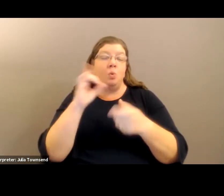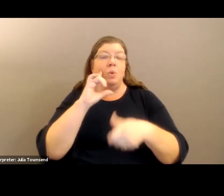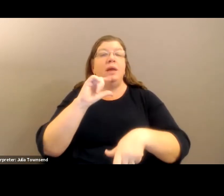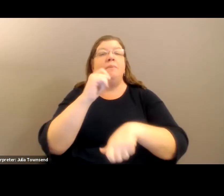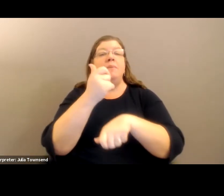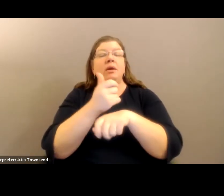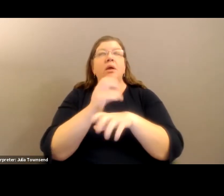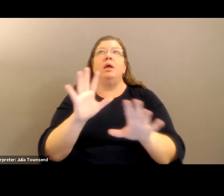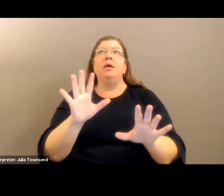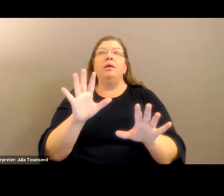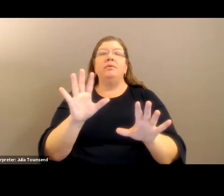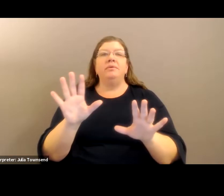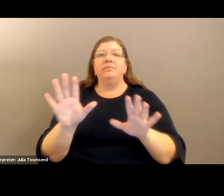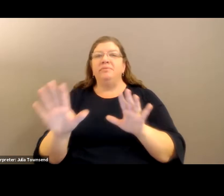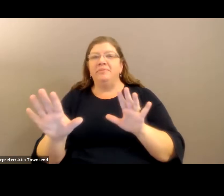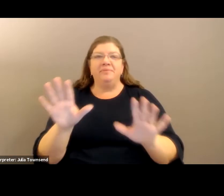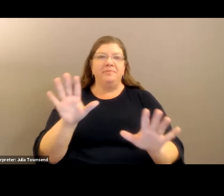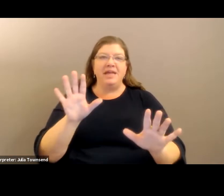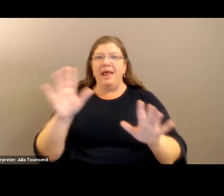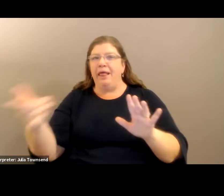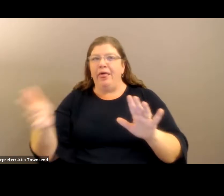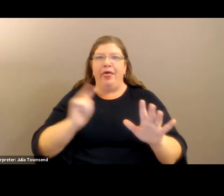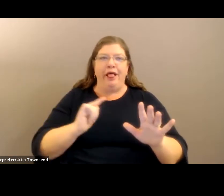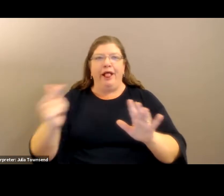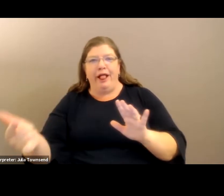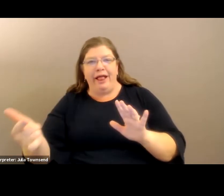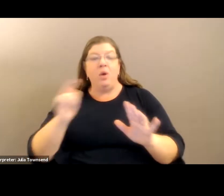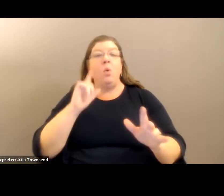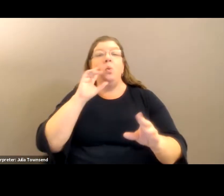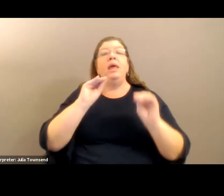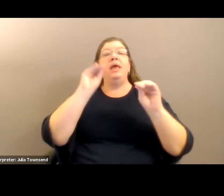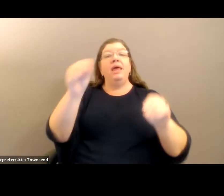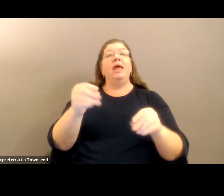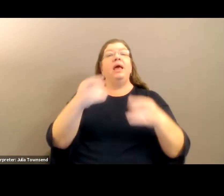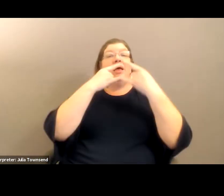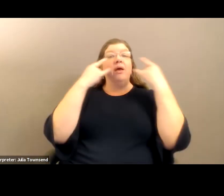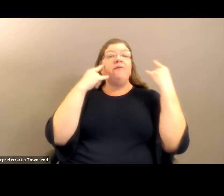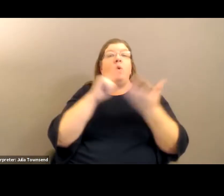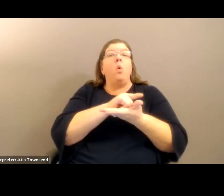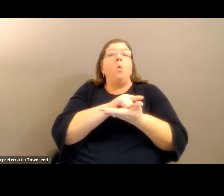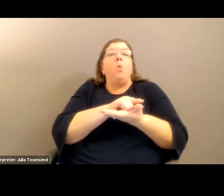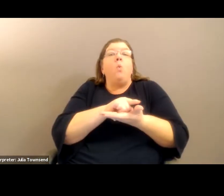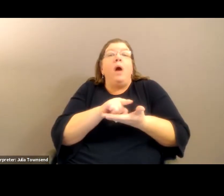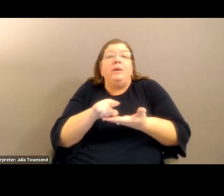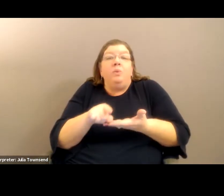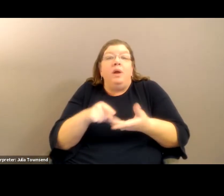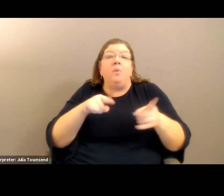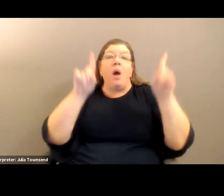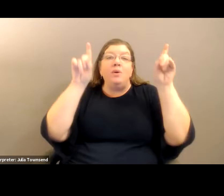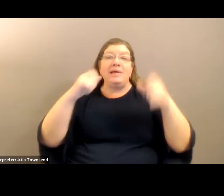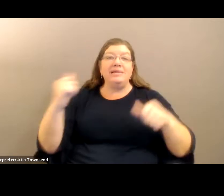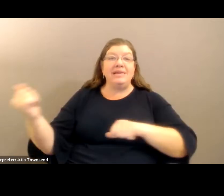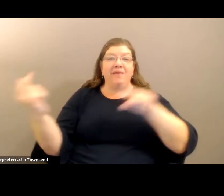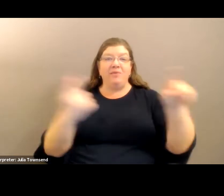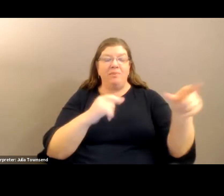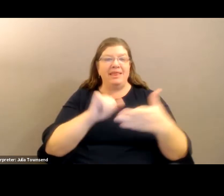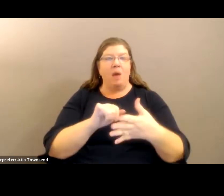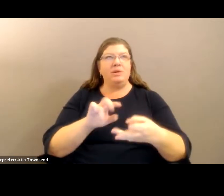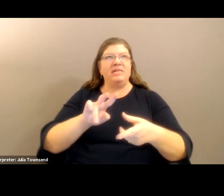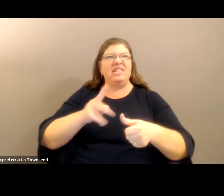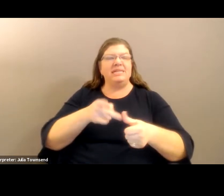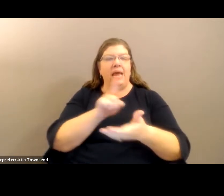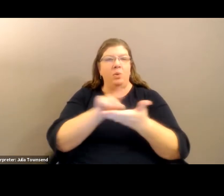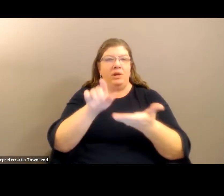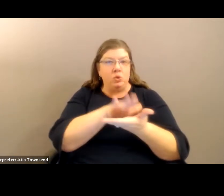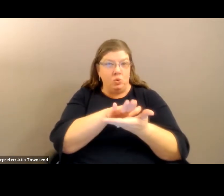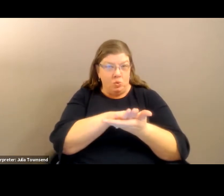Sorry. We're like tag teaming here. We put it in place for that 1 week when we tested everyone, which is the second week of school. And then right